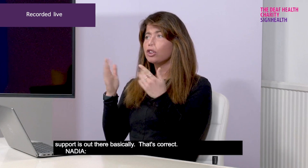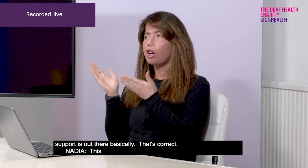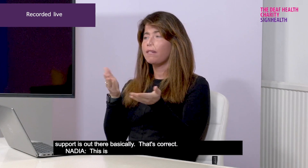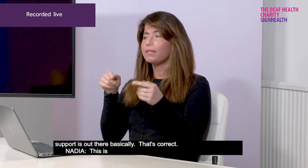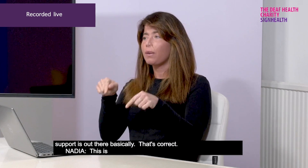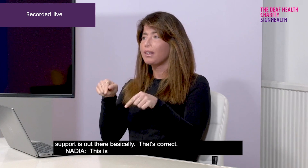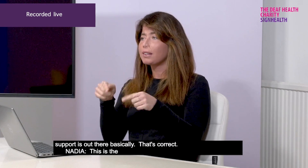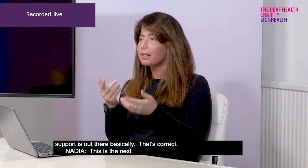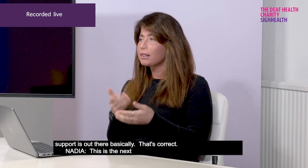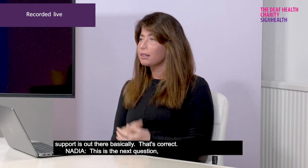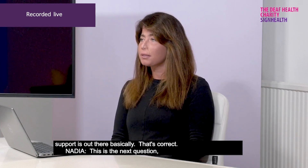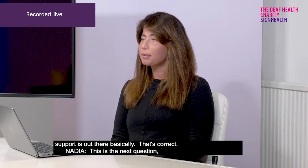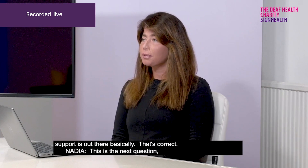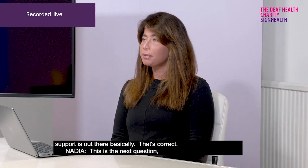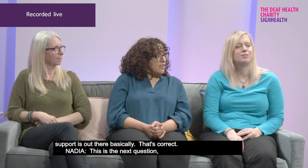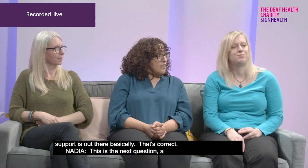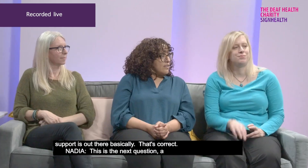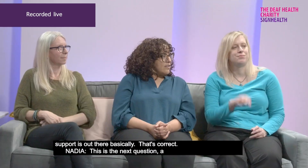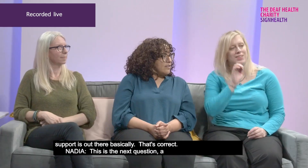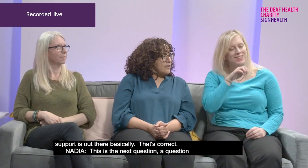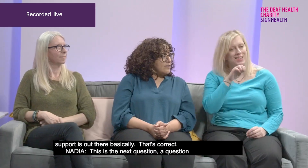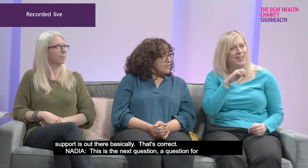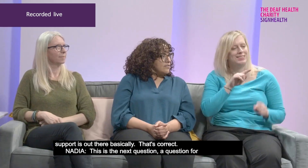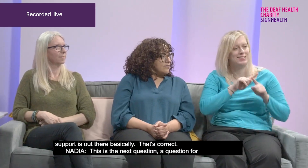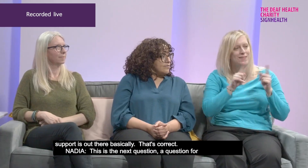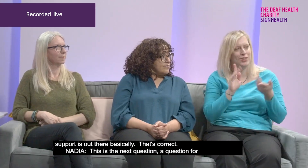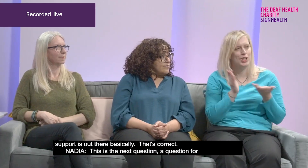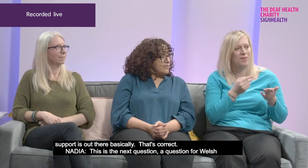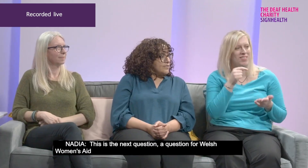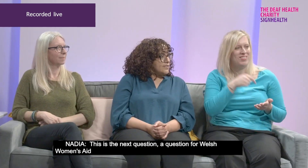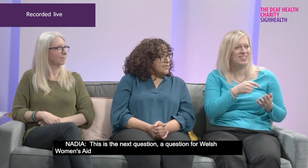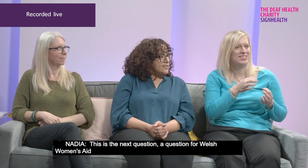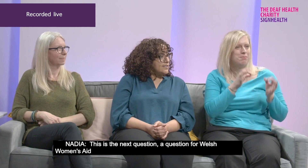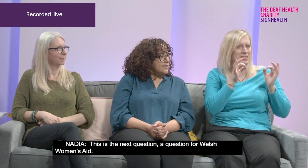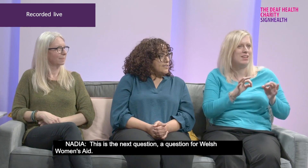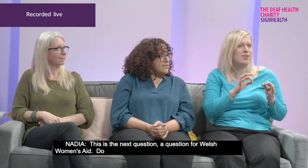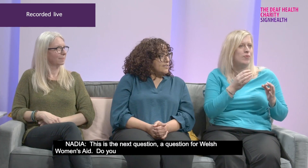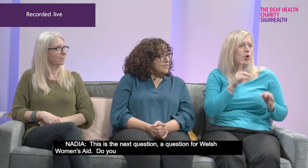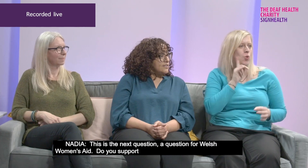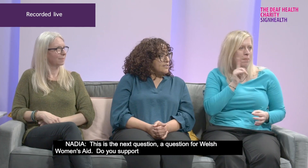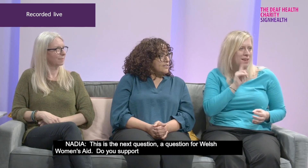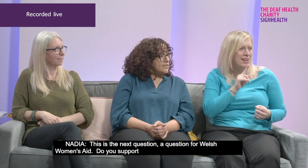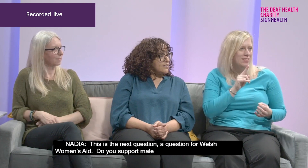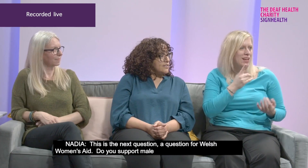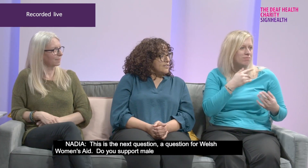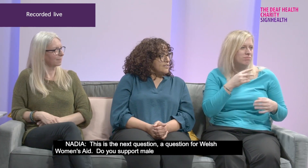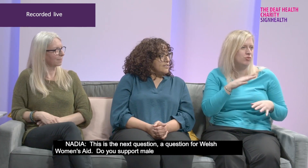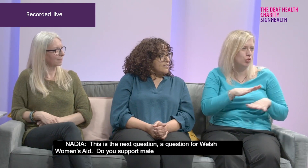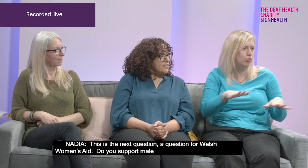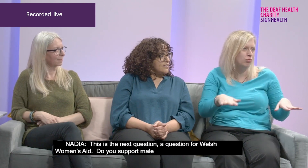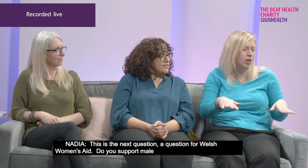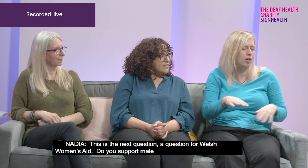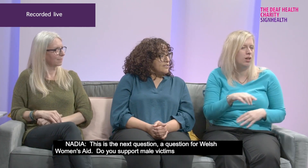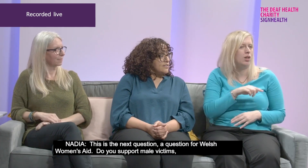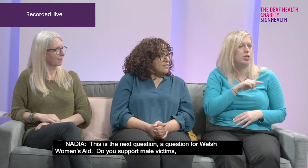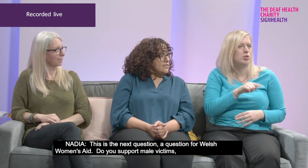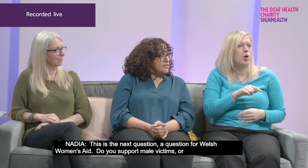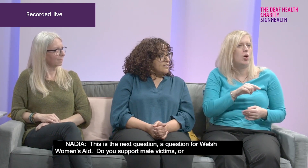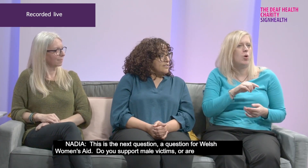So this is a question for Welsh Women's Aid. Do you support male victims or are there other services for that?